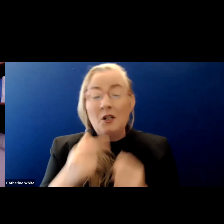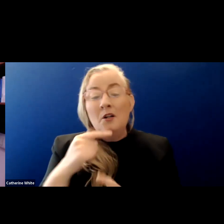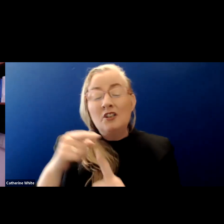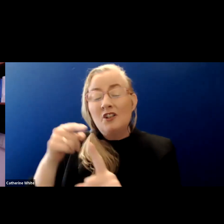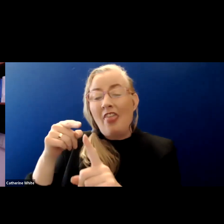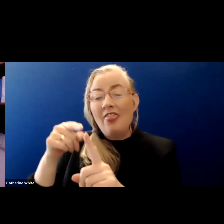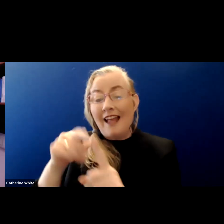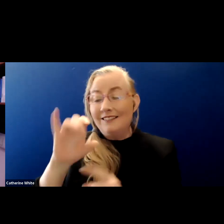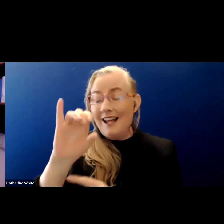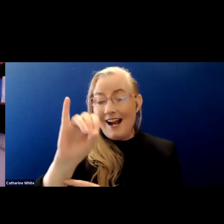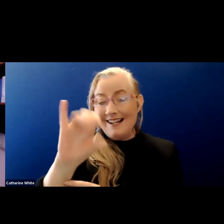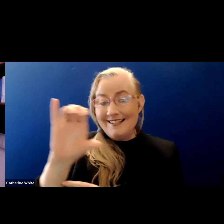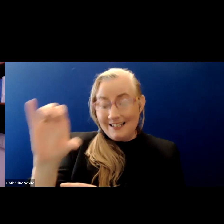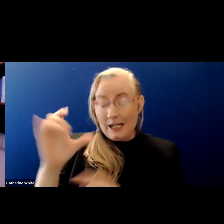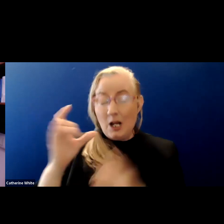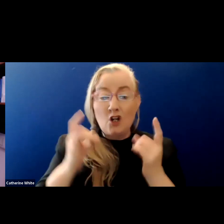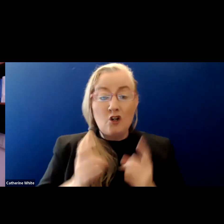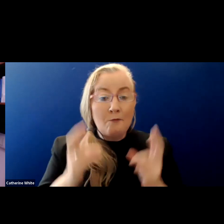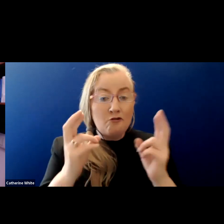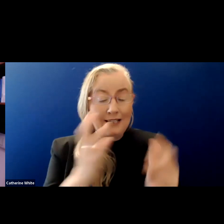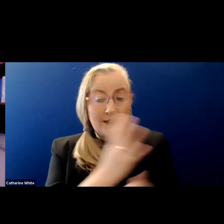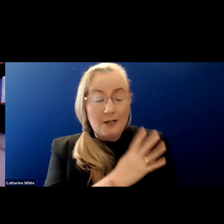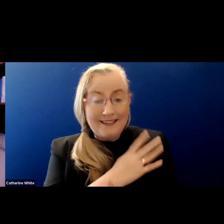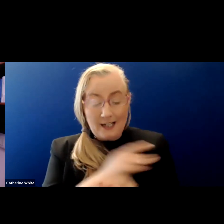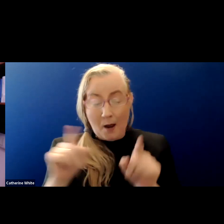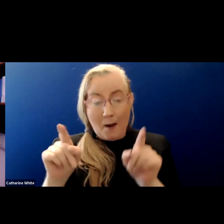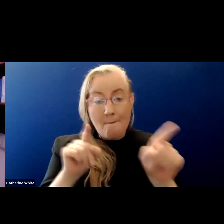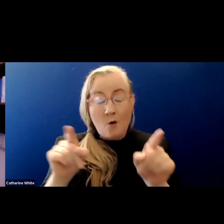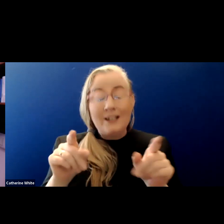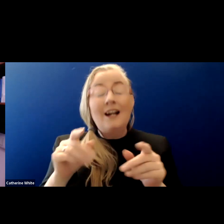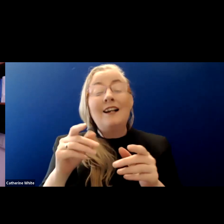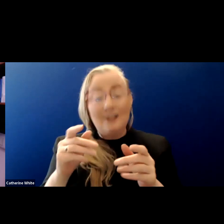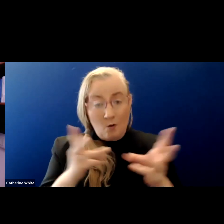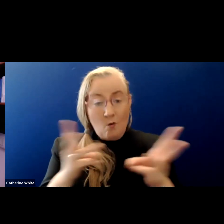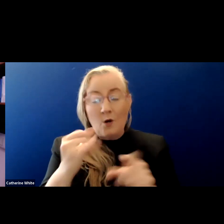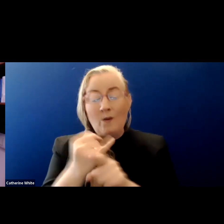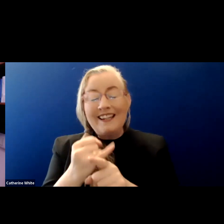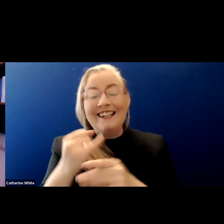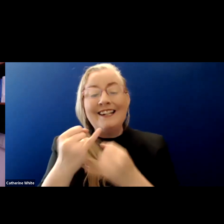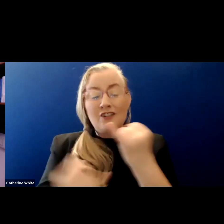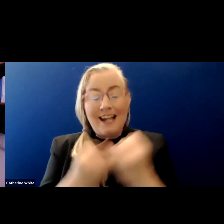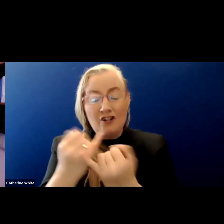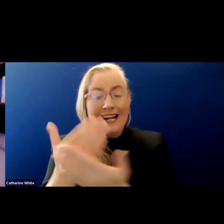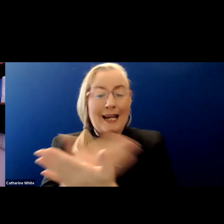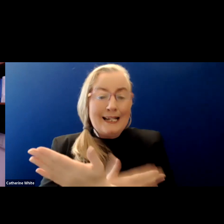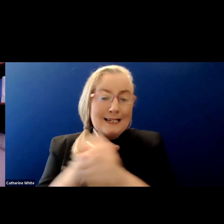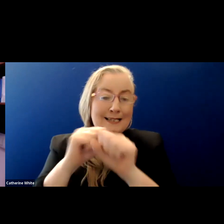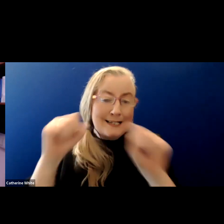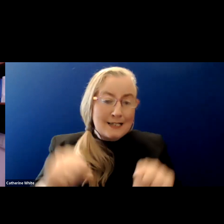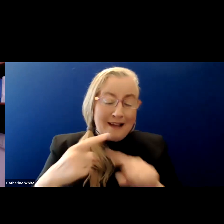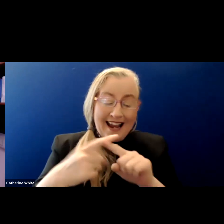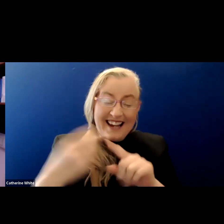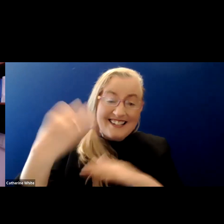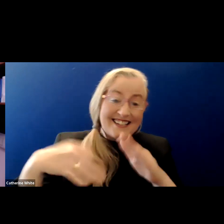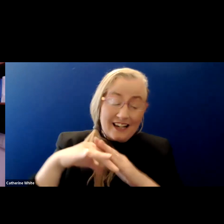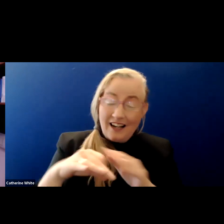but the ICC and the Human Rights Committee operate within the parameters of the international legal system as set by states, not all